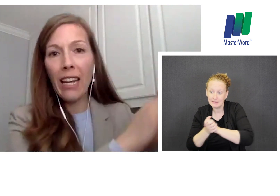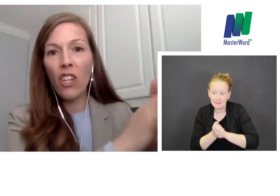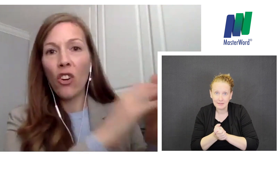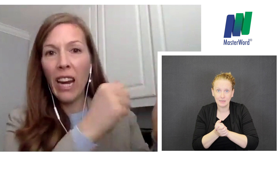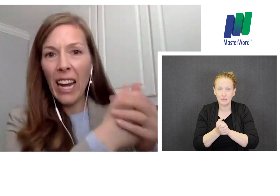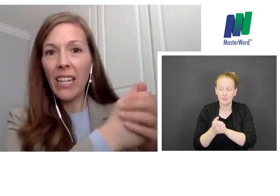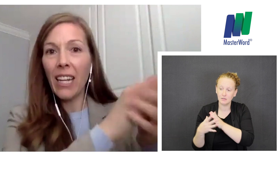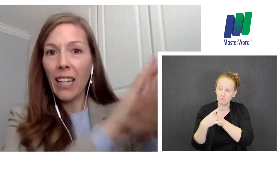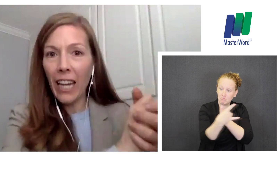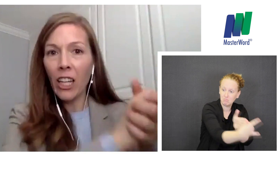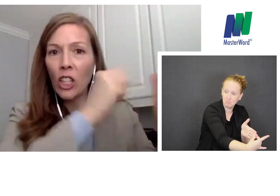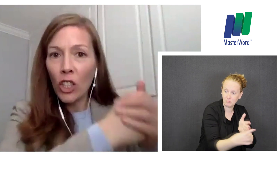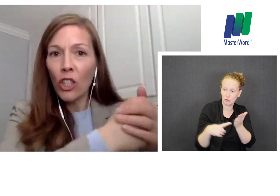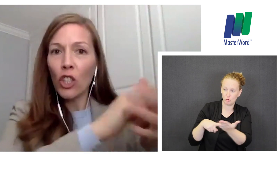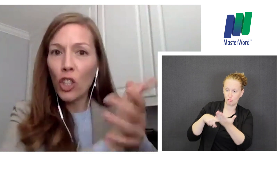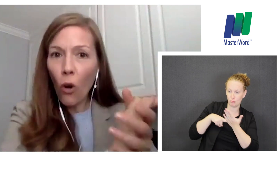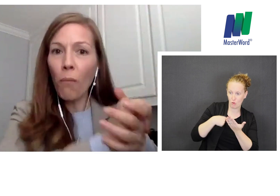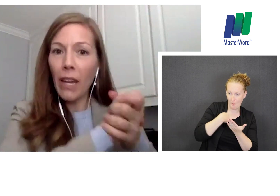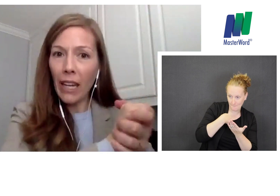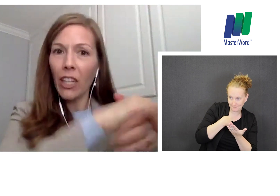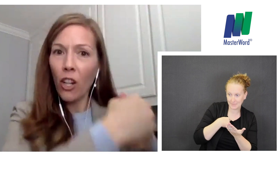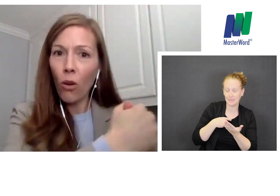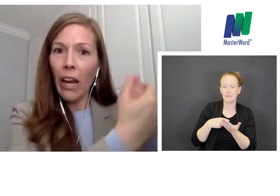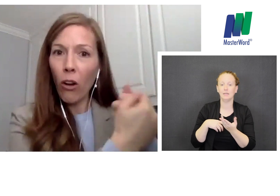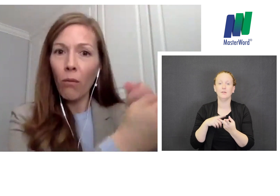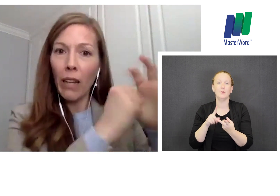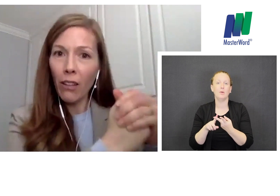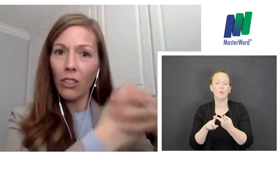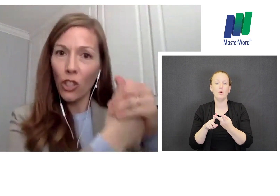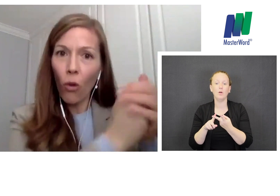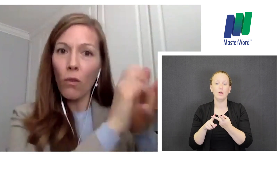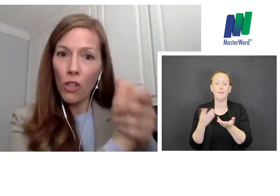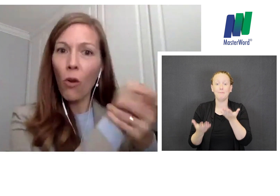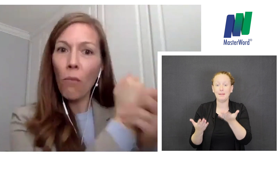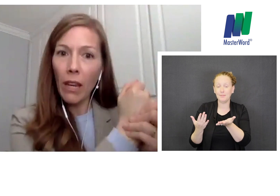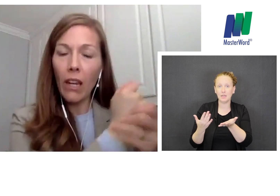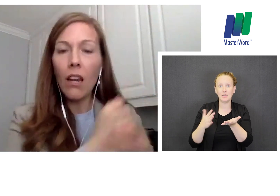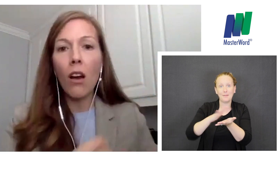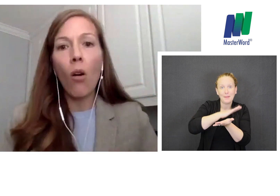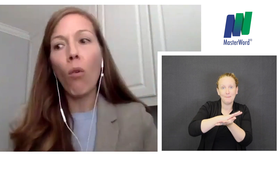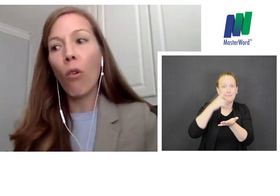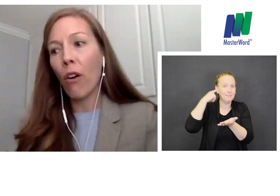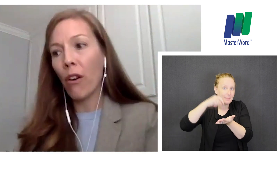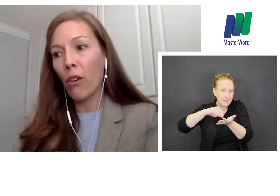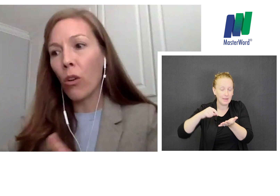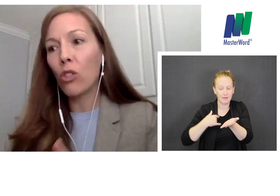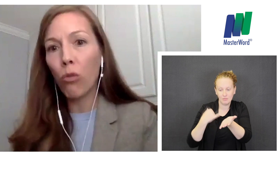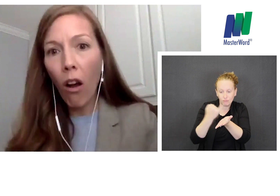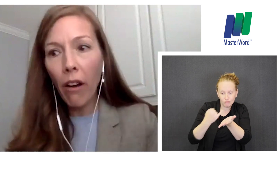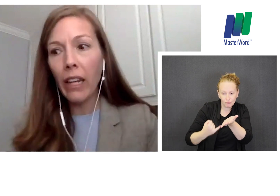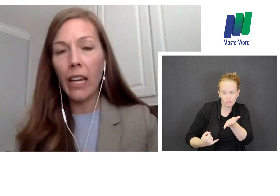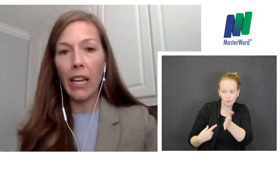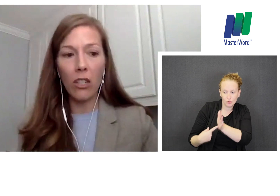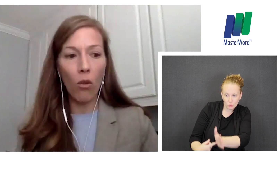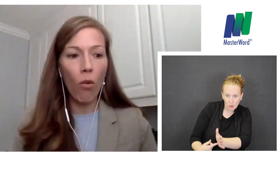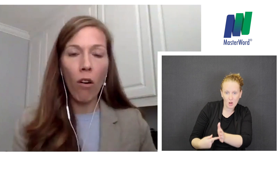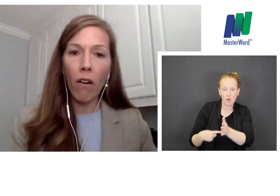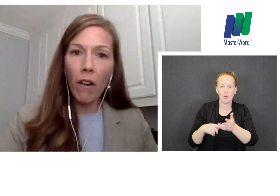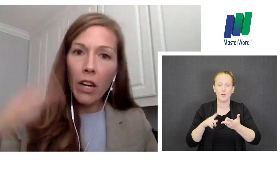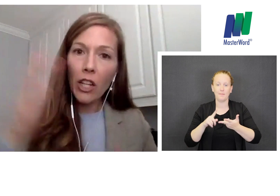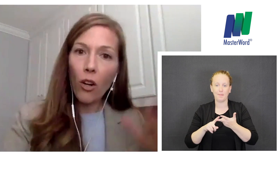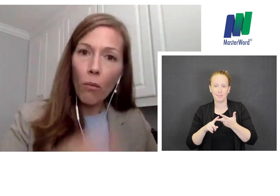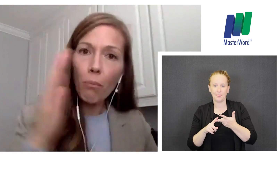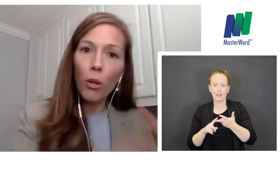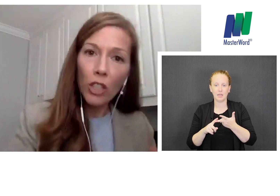their hand in your hand and like, show me, help show me, or drawing it,